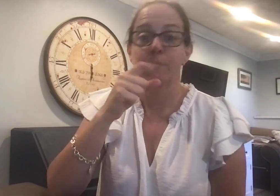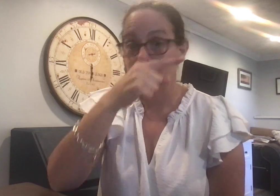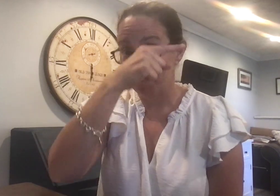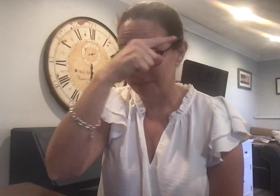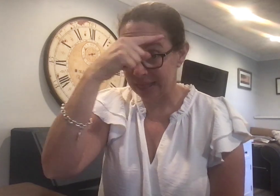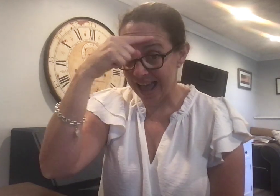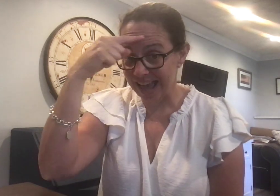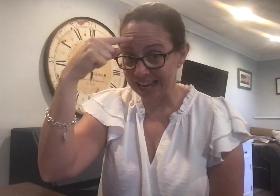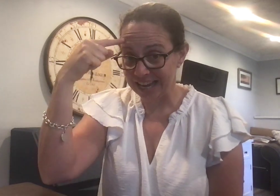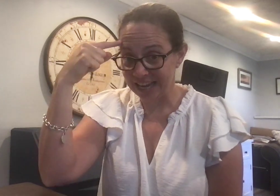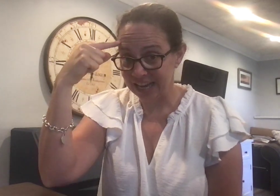Black.